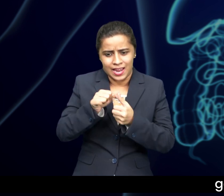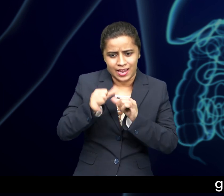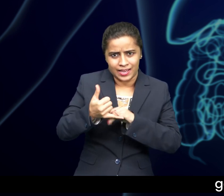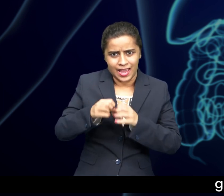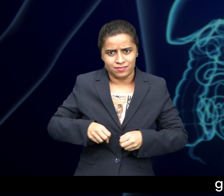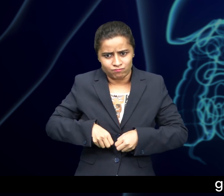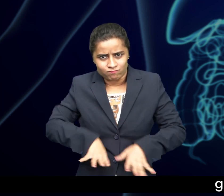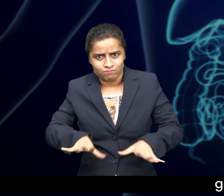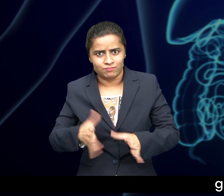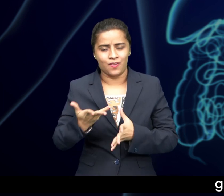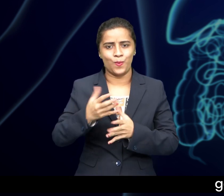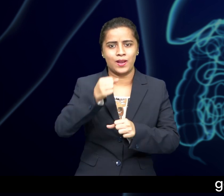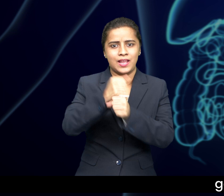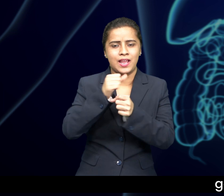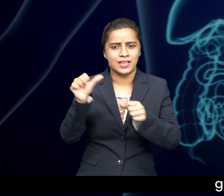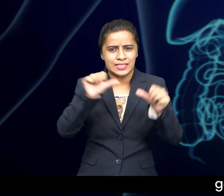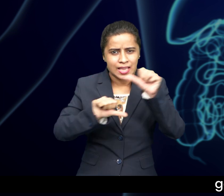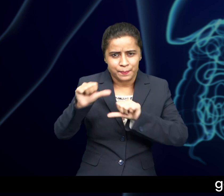gastric juice.